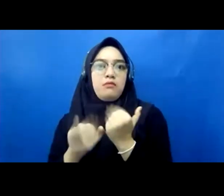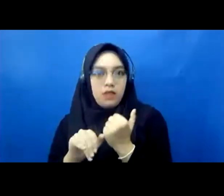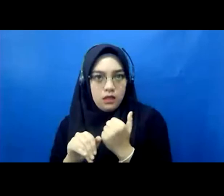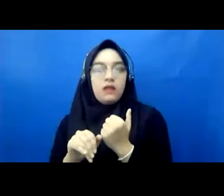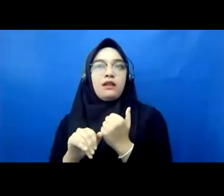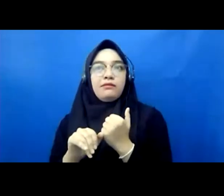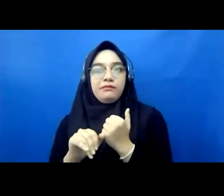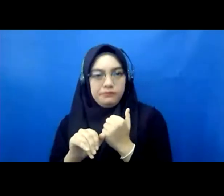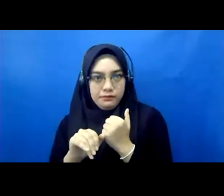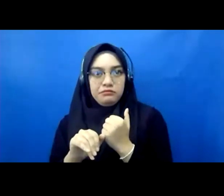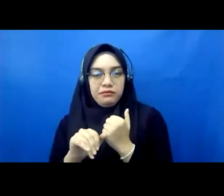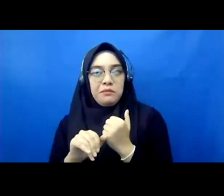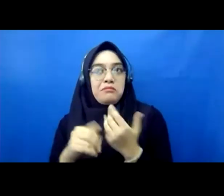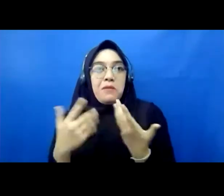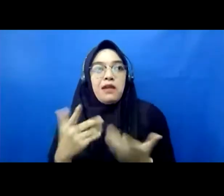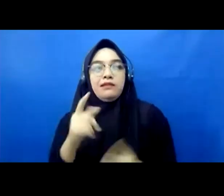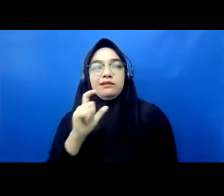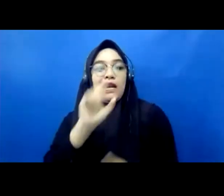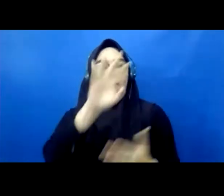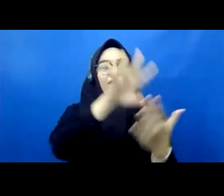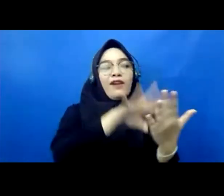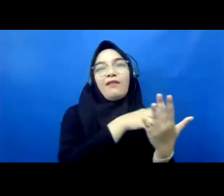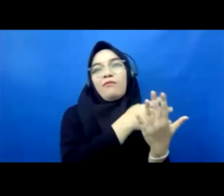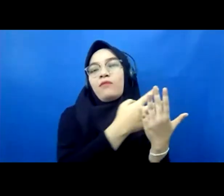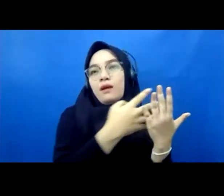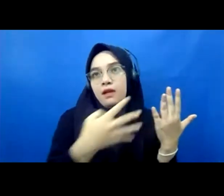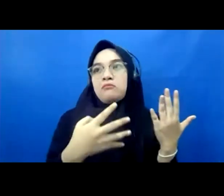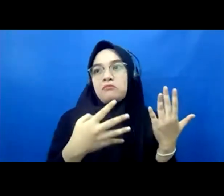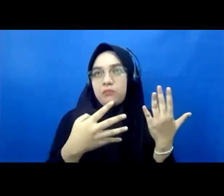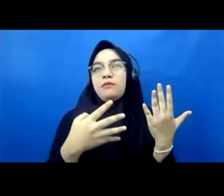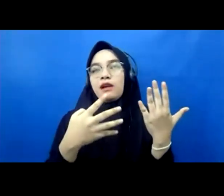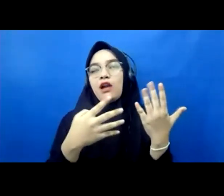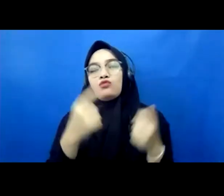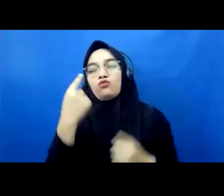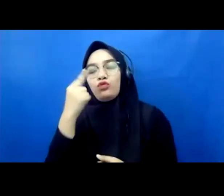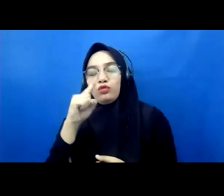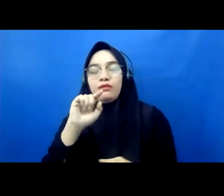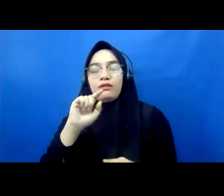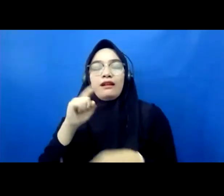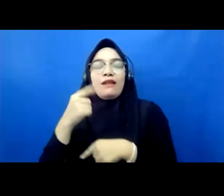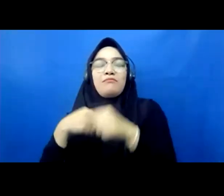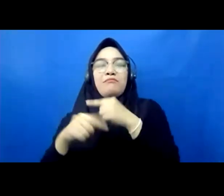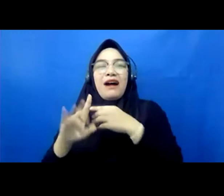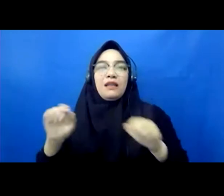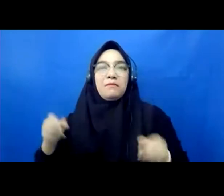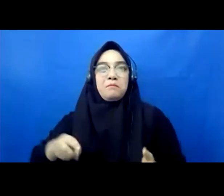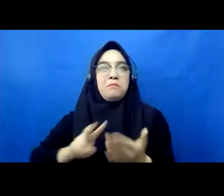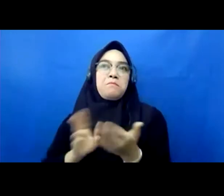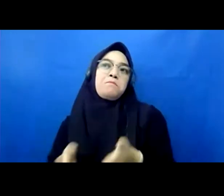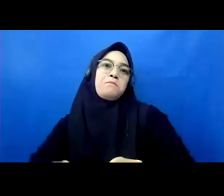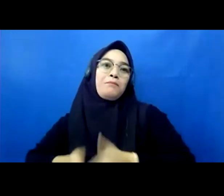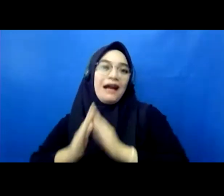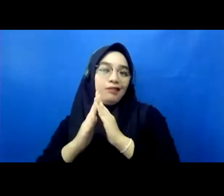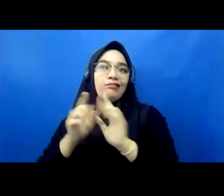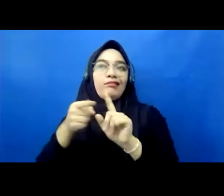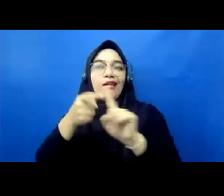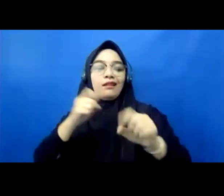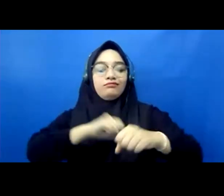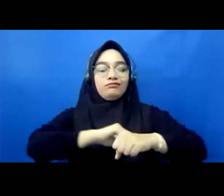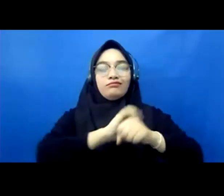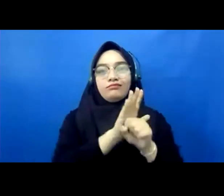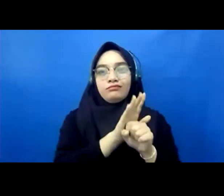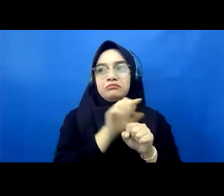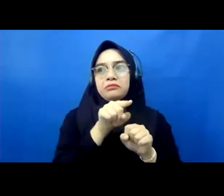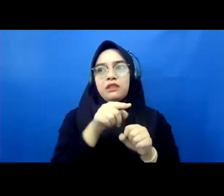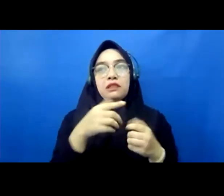comprehensive COVID recovery framework, is admirable. The framework commits ASEAN to an economic recovery from the pandemic that's